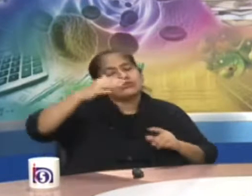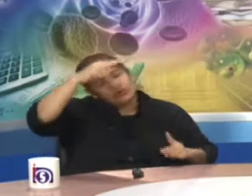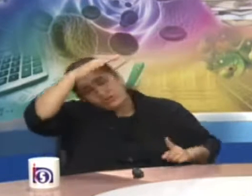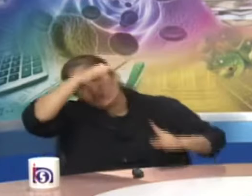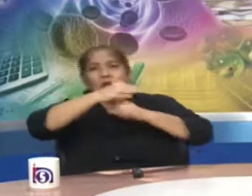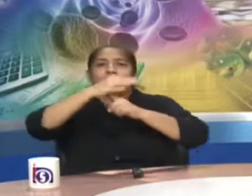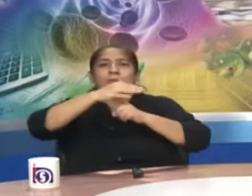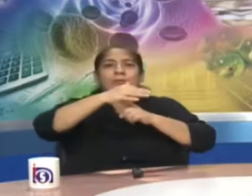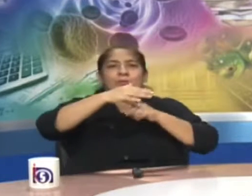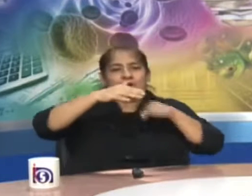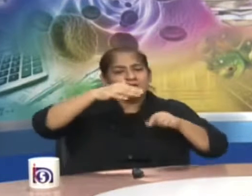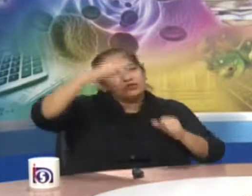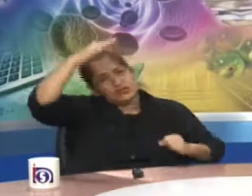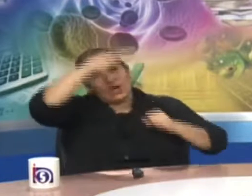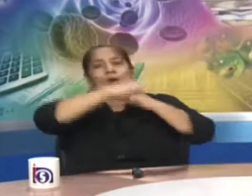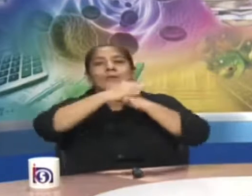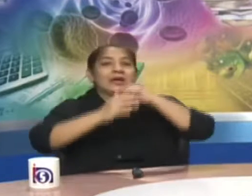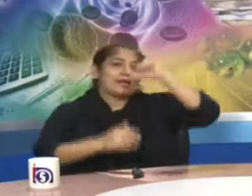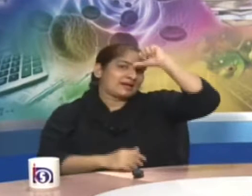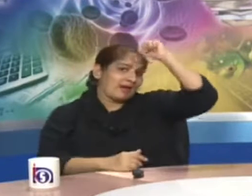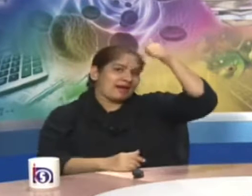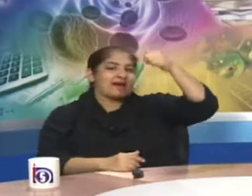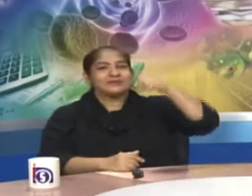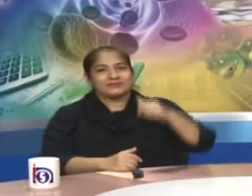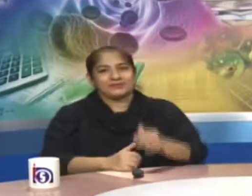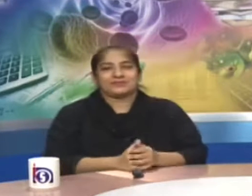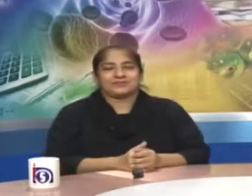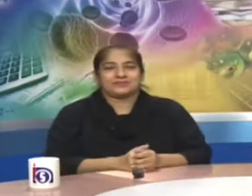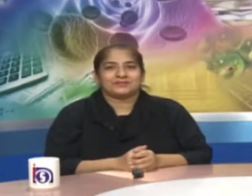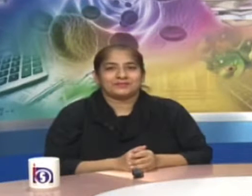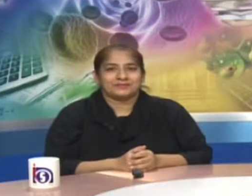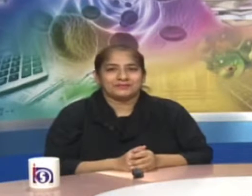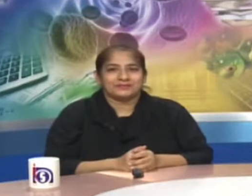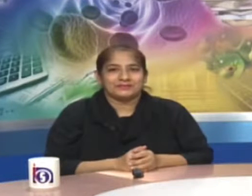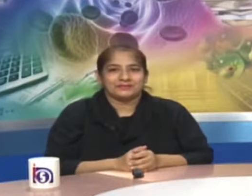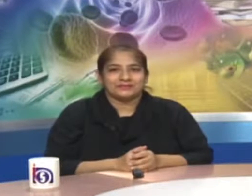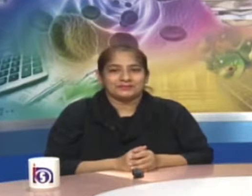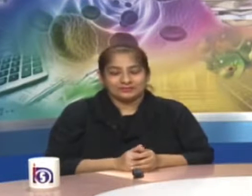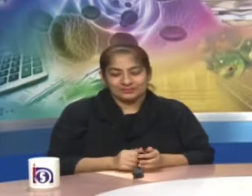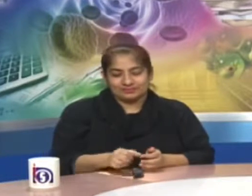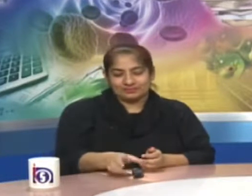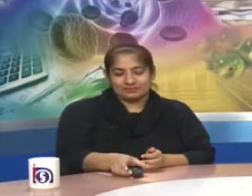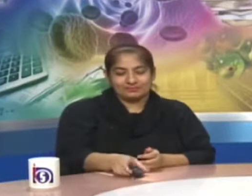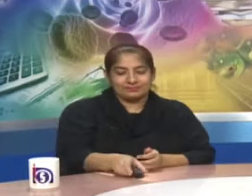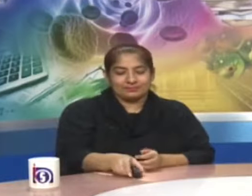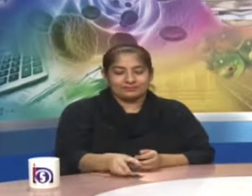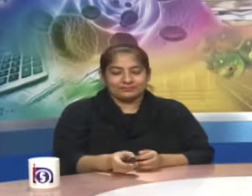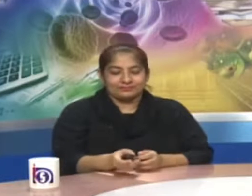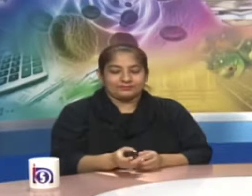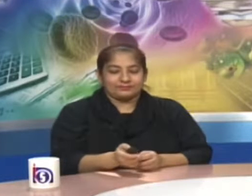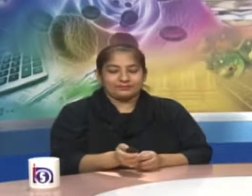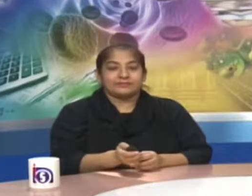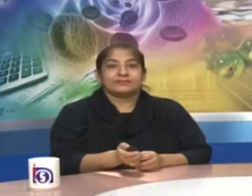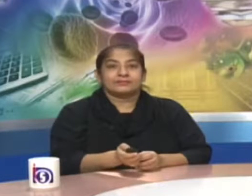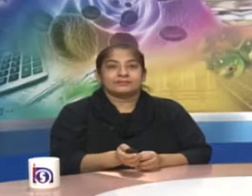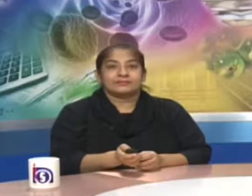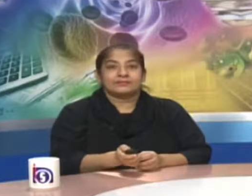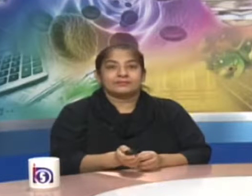National Stock Exchange is the highest stock exchange, is known as main hub.